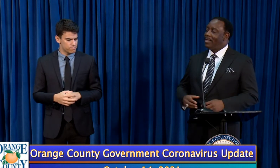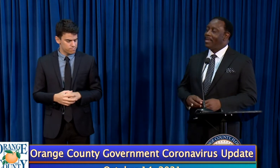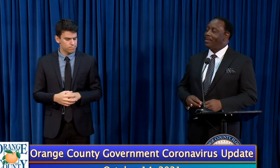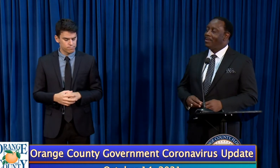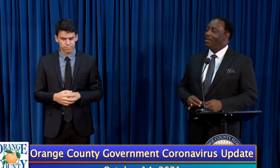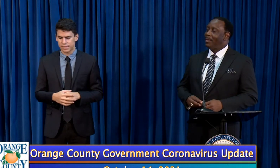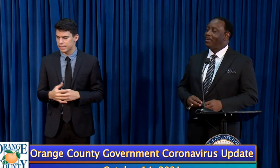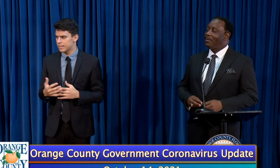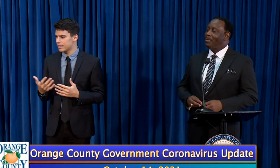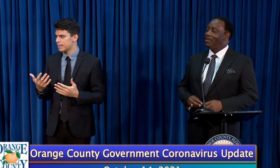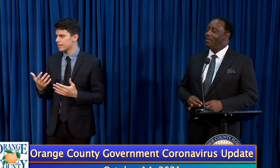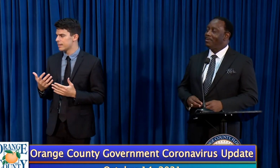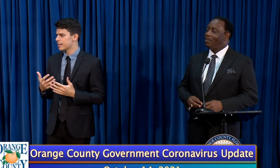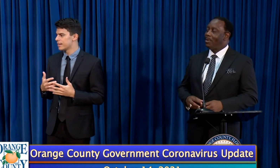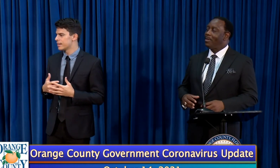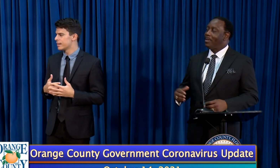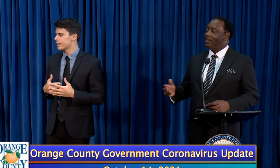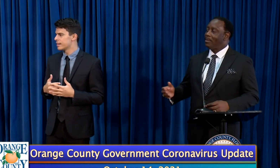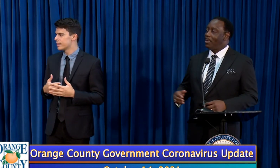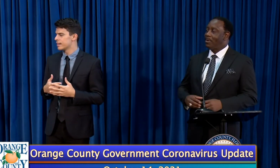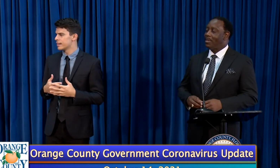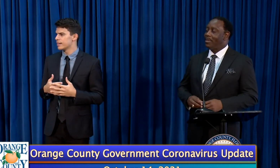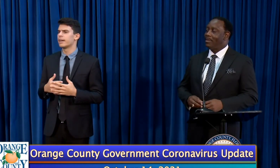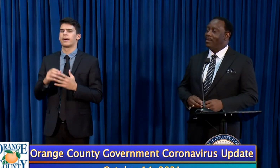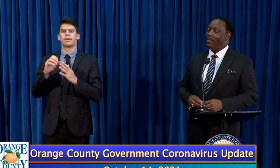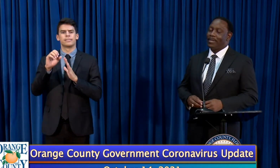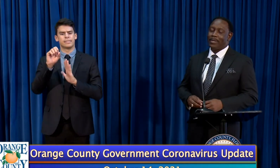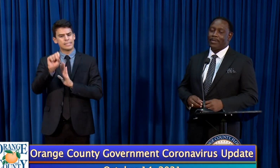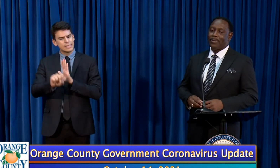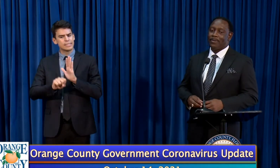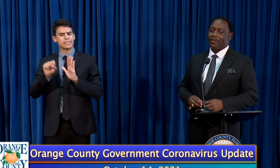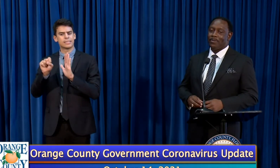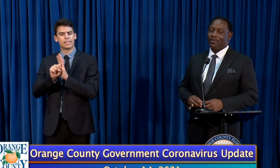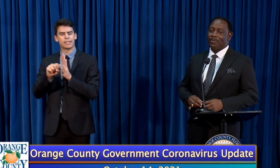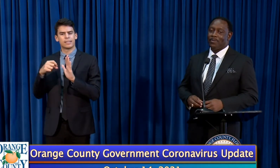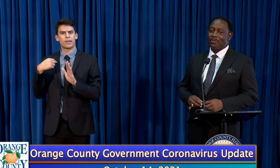season that we're customarily,